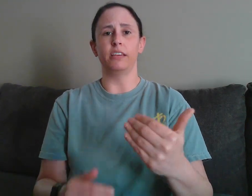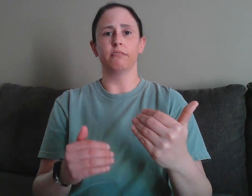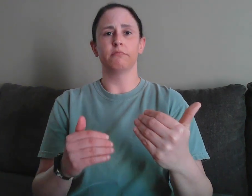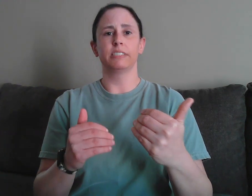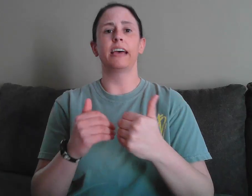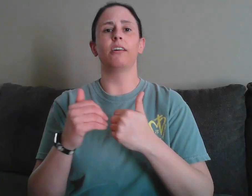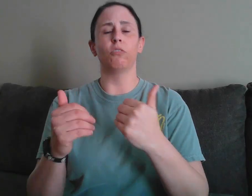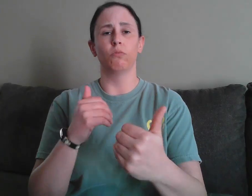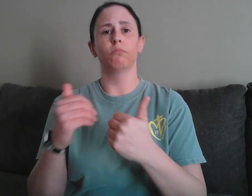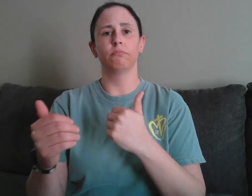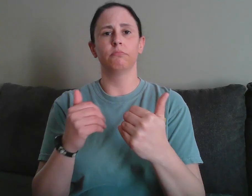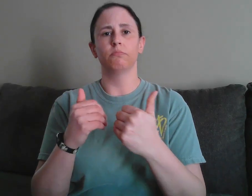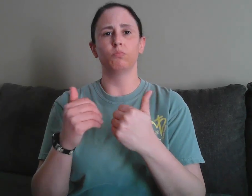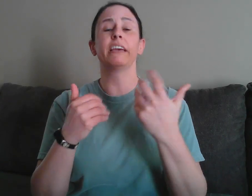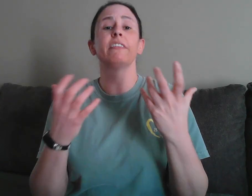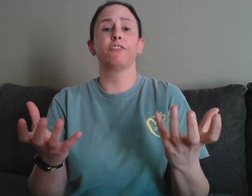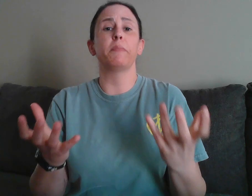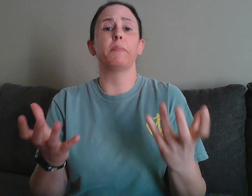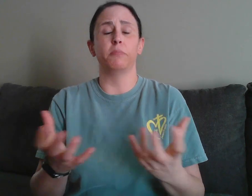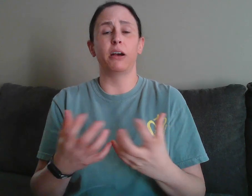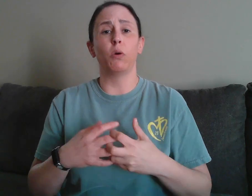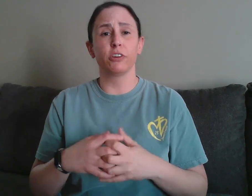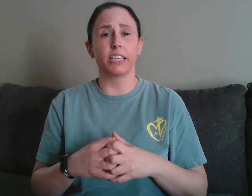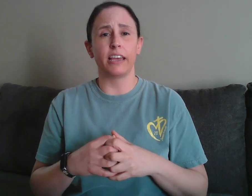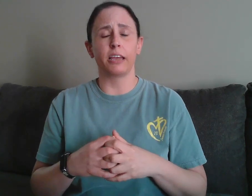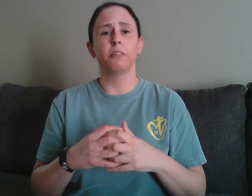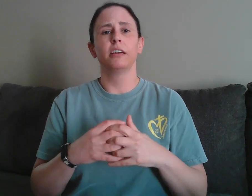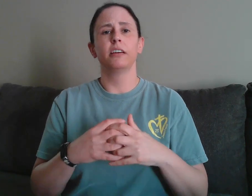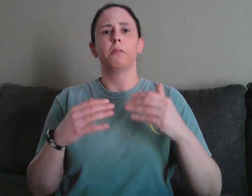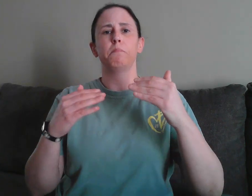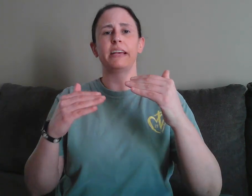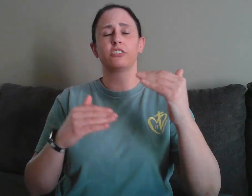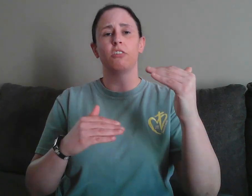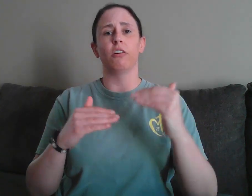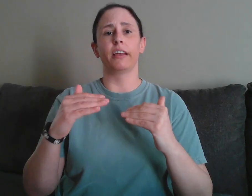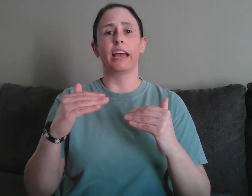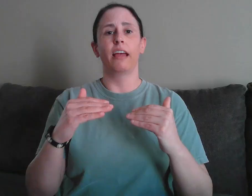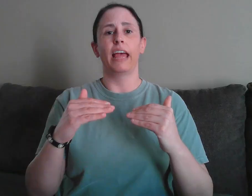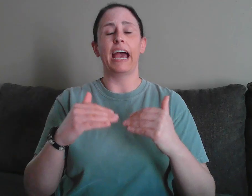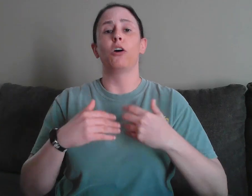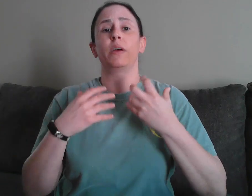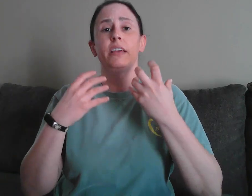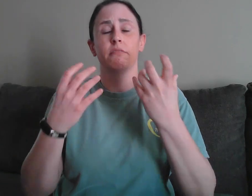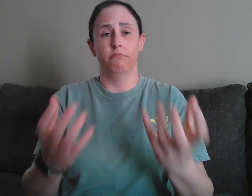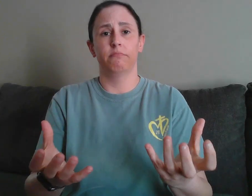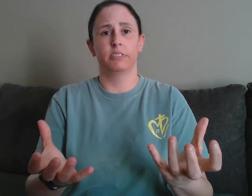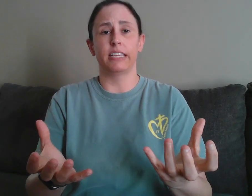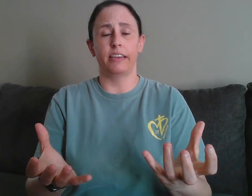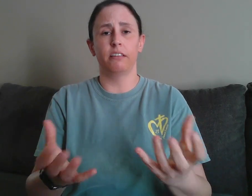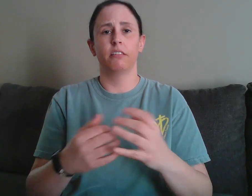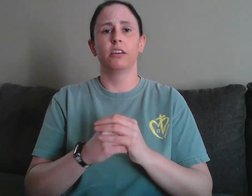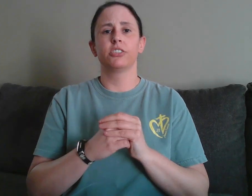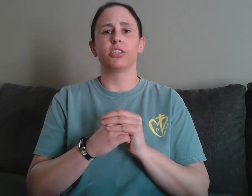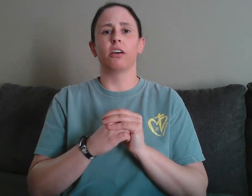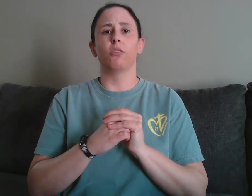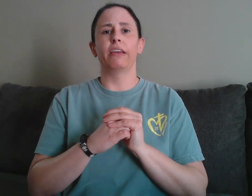we give information about what we're saying based on how we say it. So if